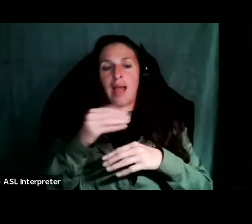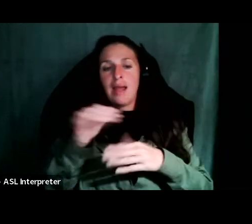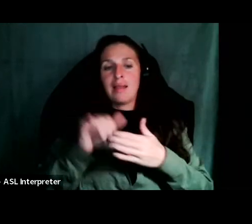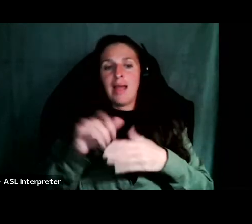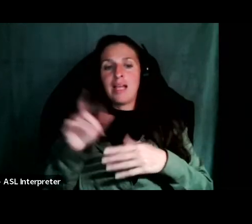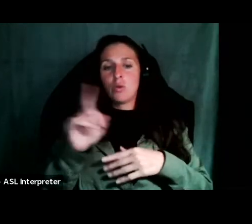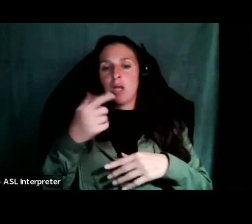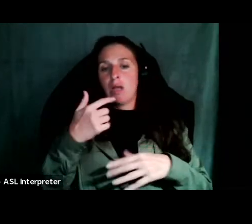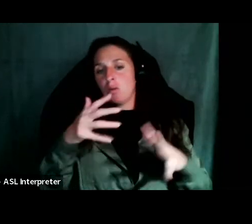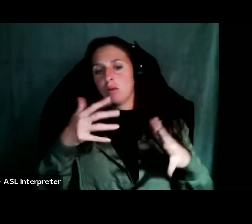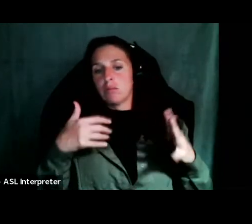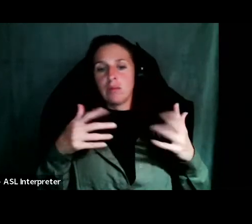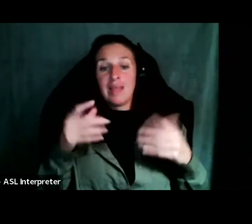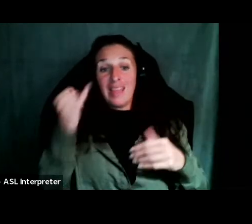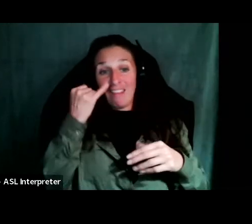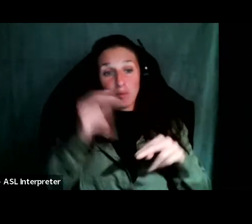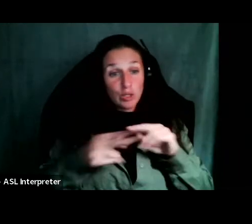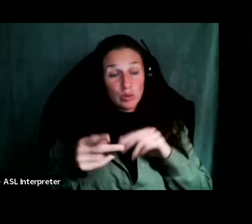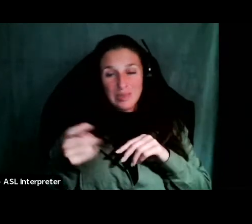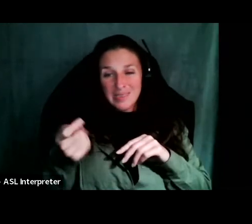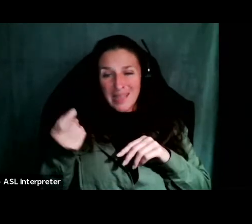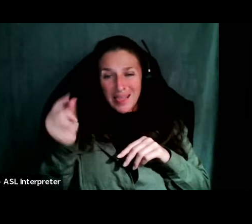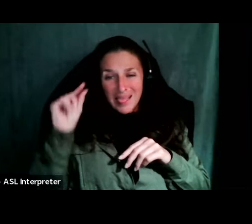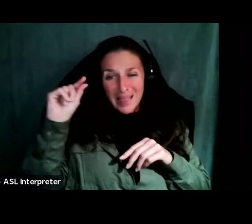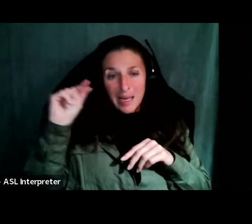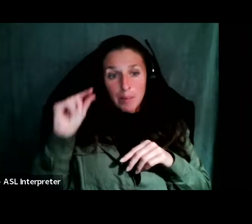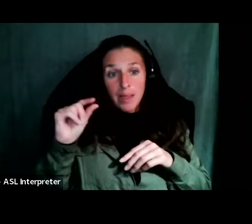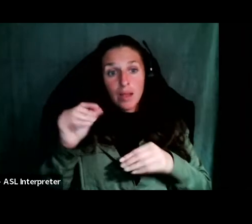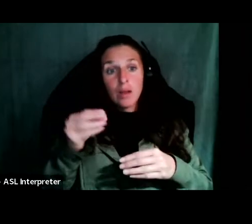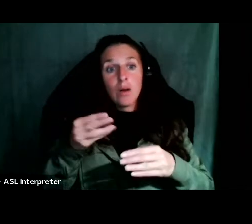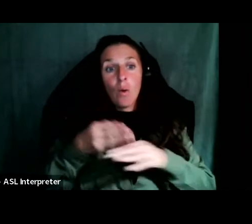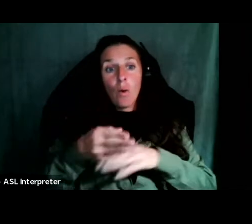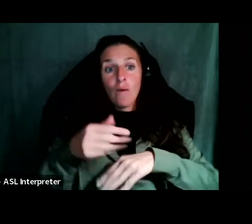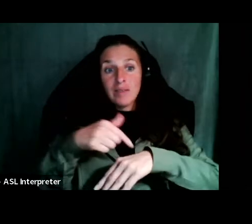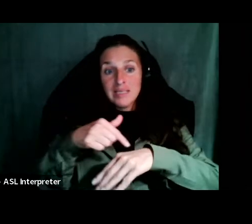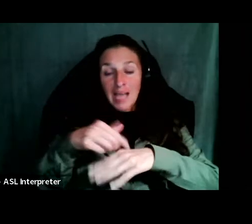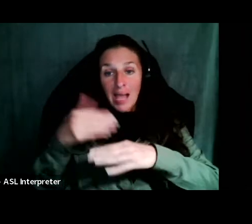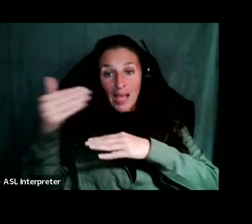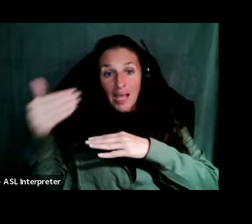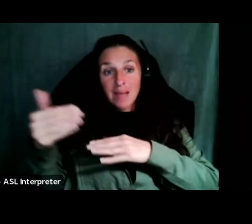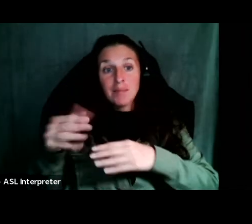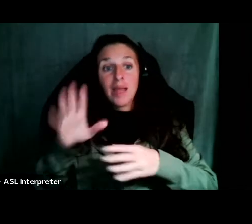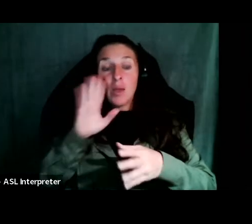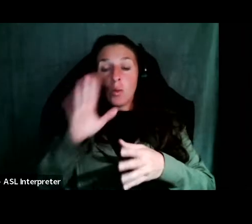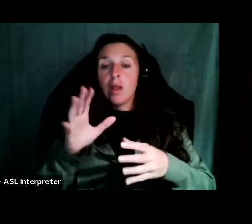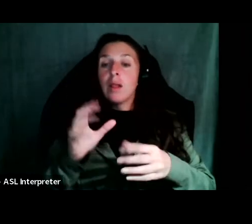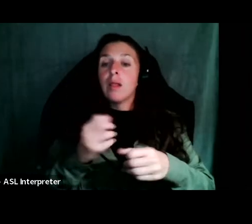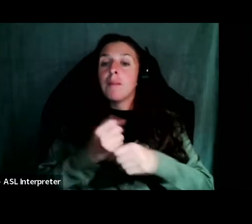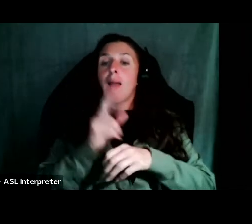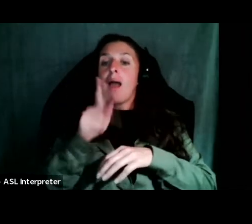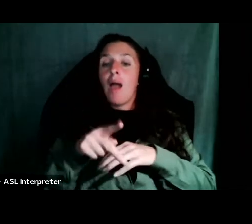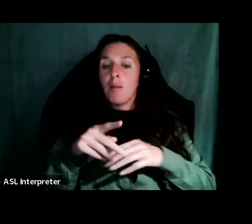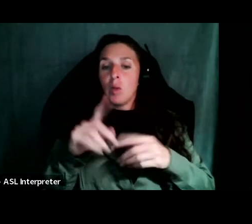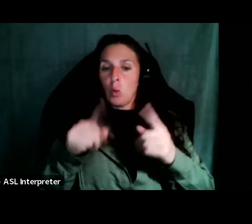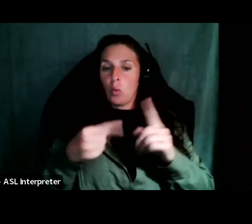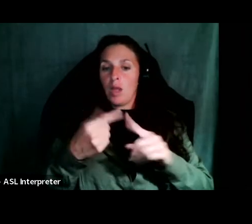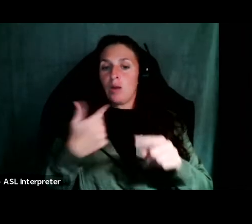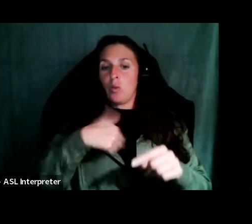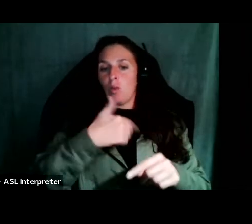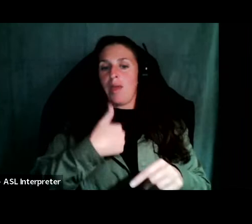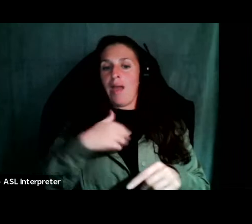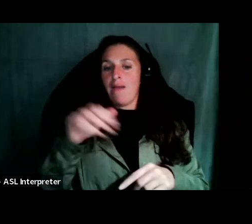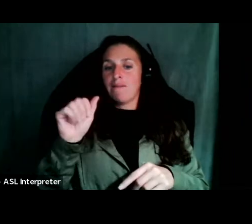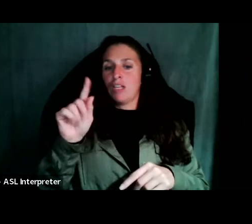And then if we reduce it just slightly over time, it might make up for itself when we have attrition, because we're forecasting